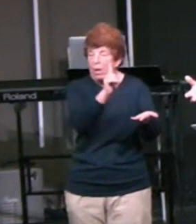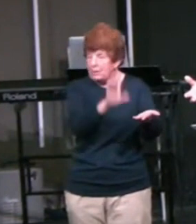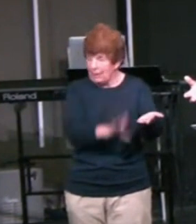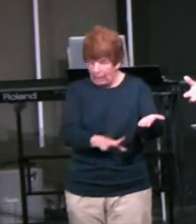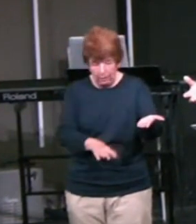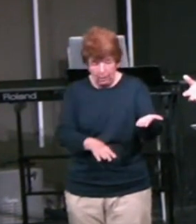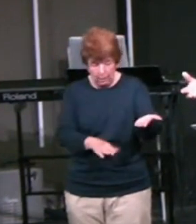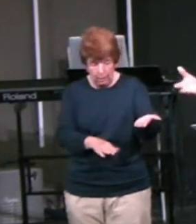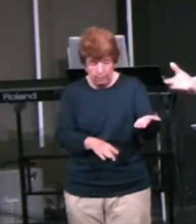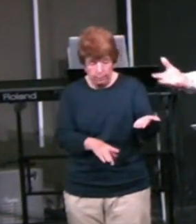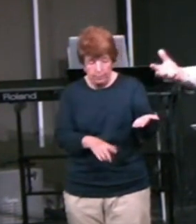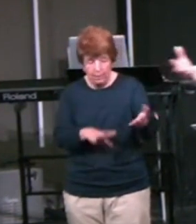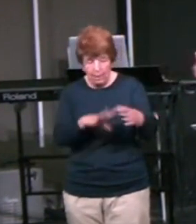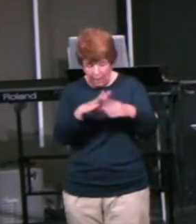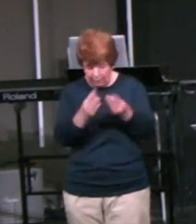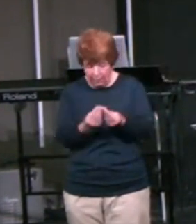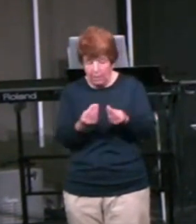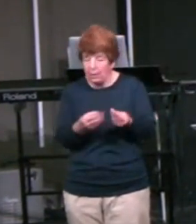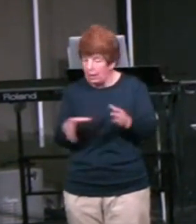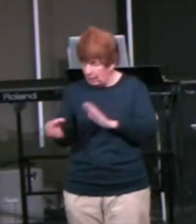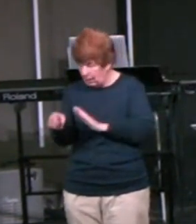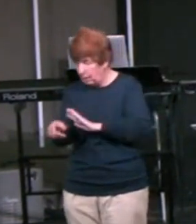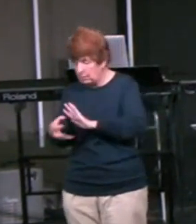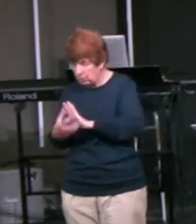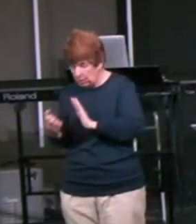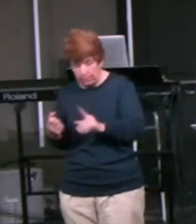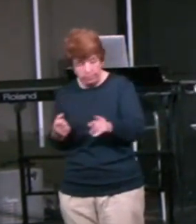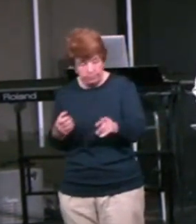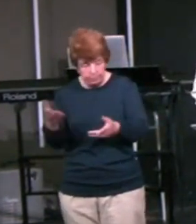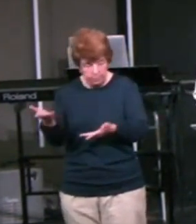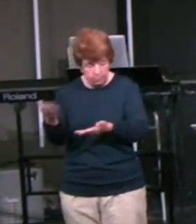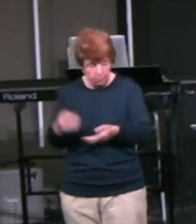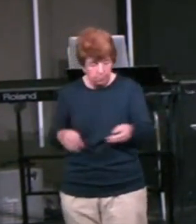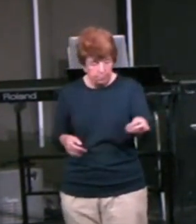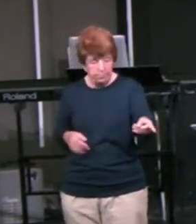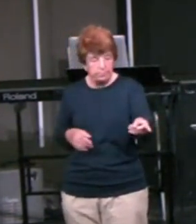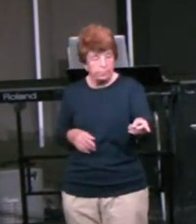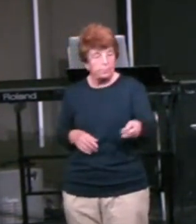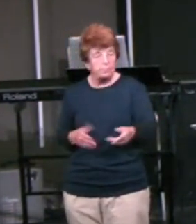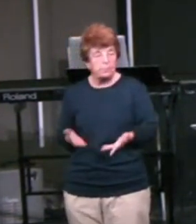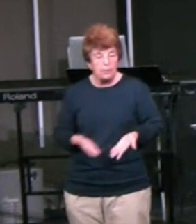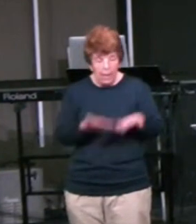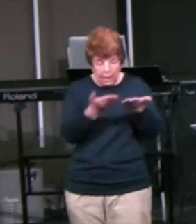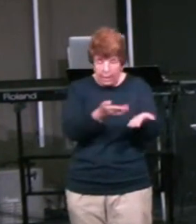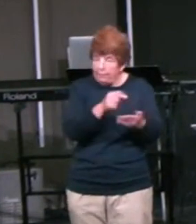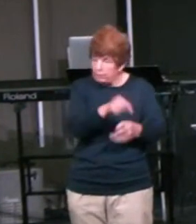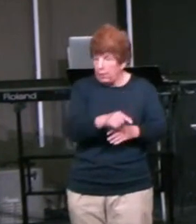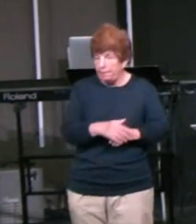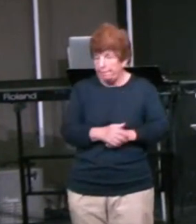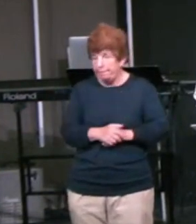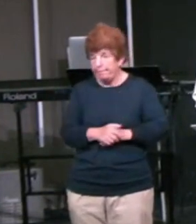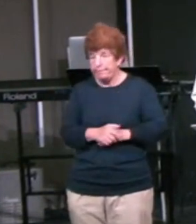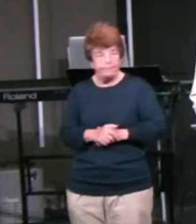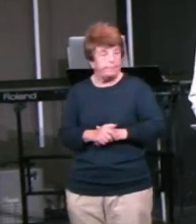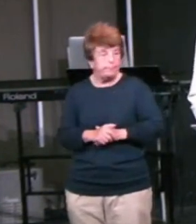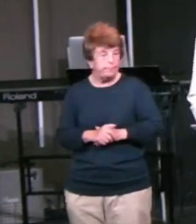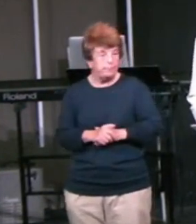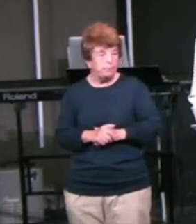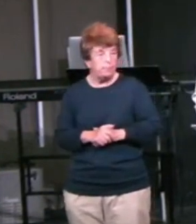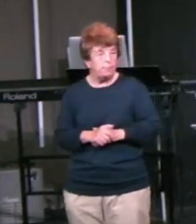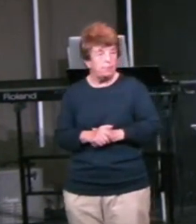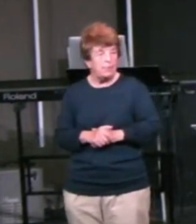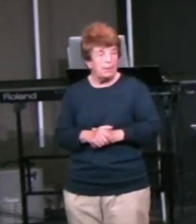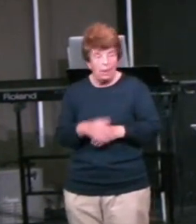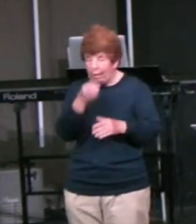tenth of the booty that he had received from Sodom. He tithed it. A